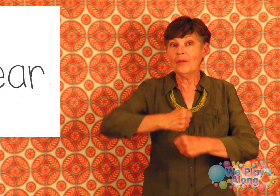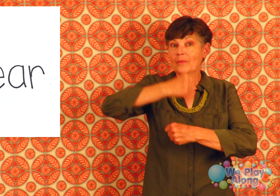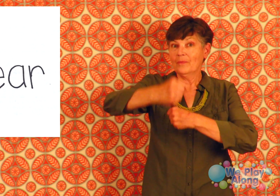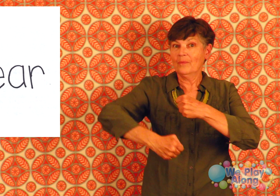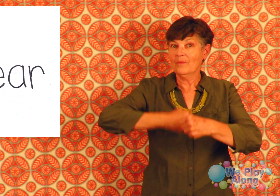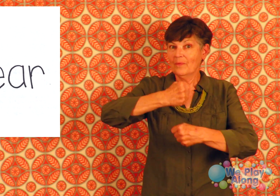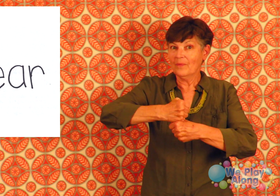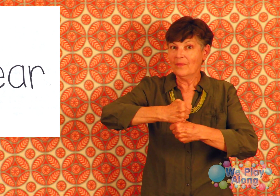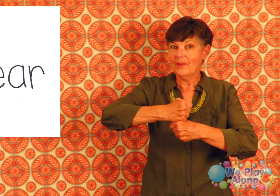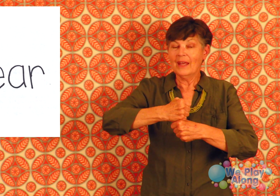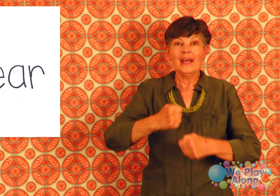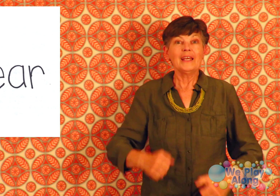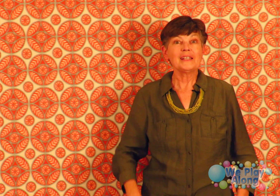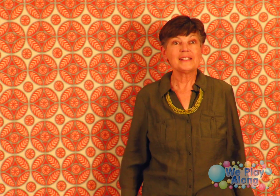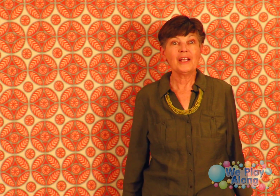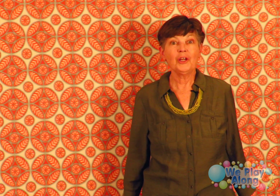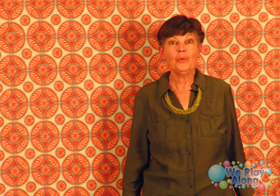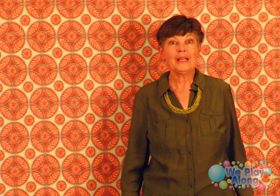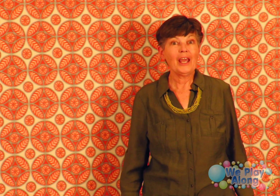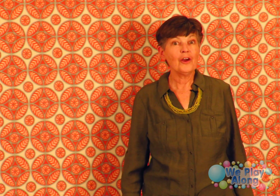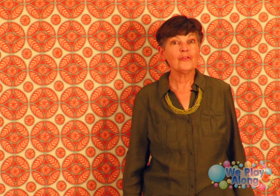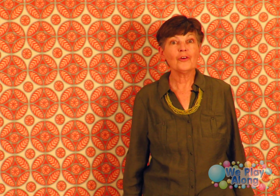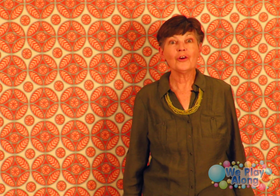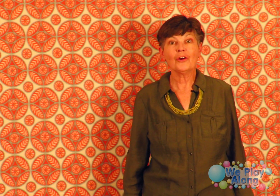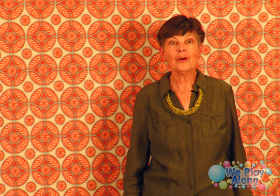All Yesenia would care for her.